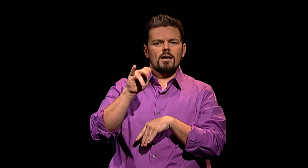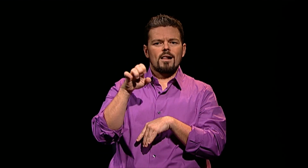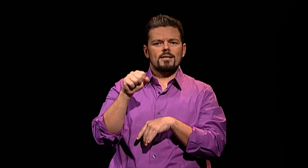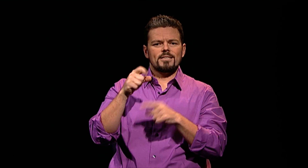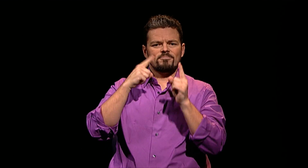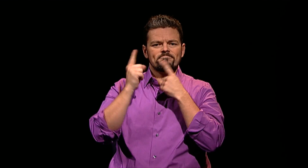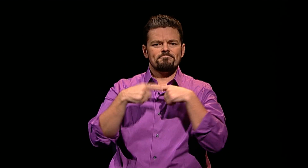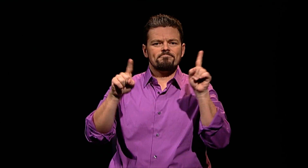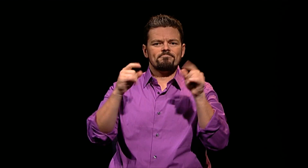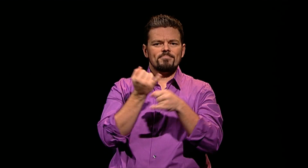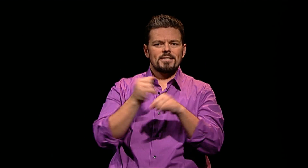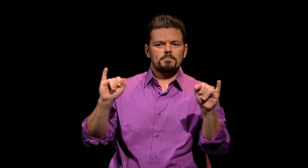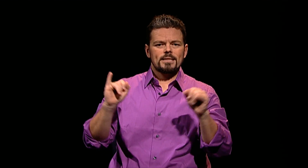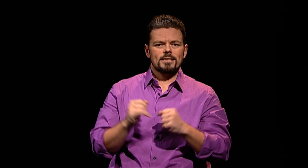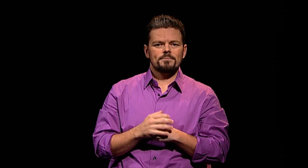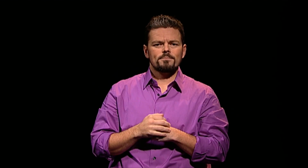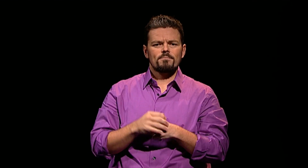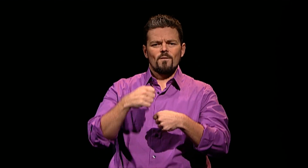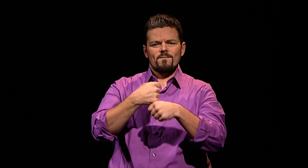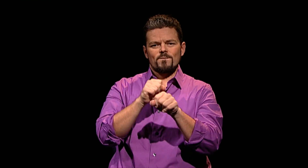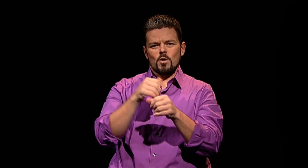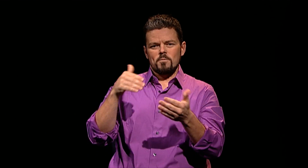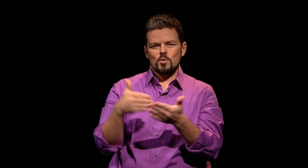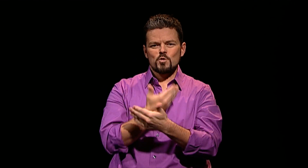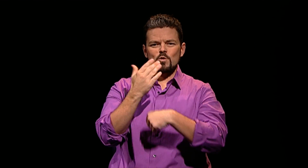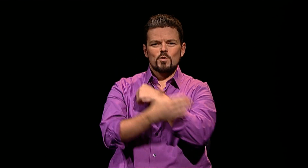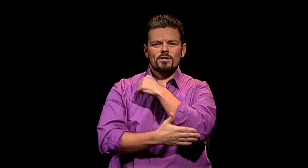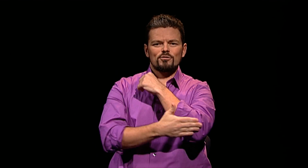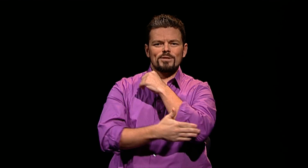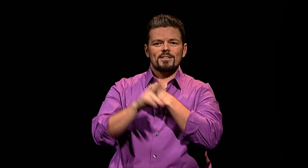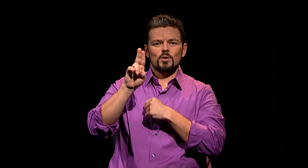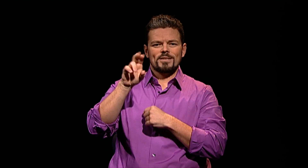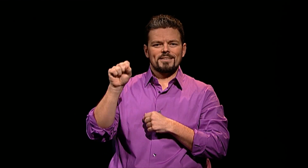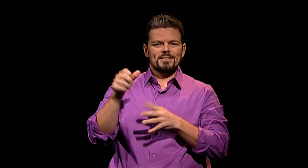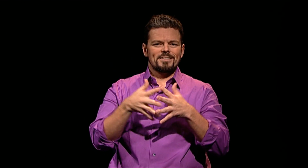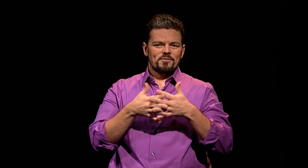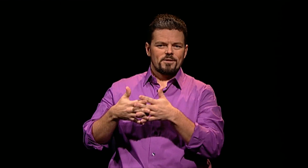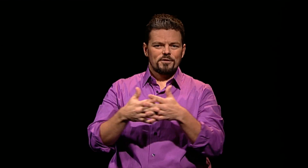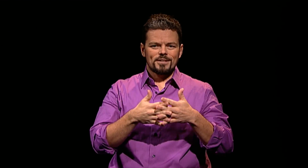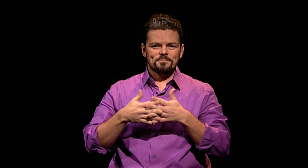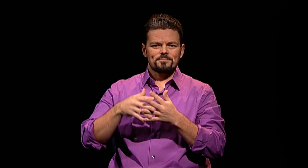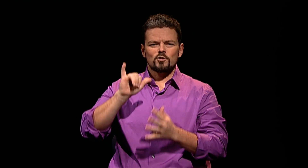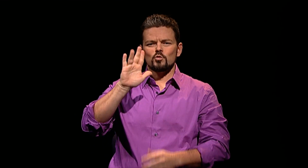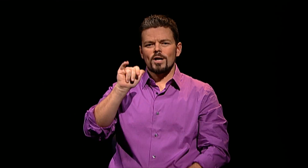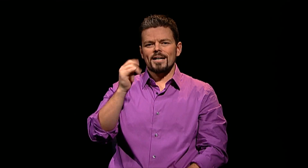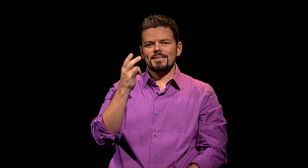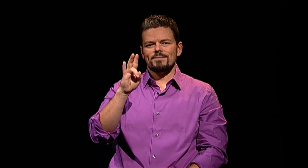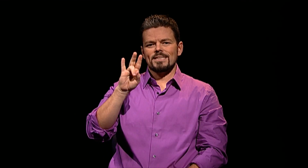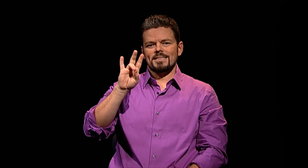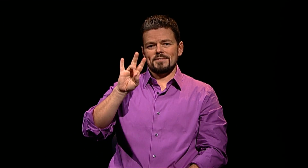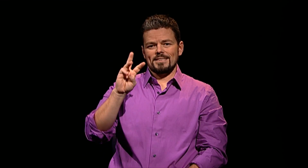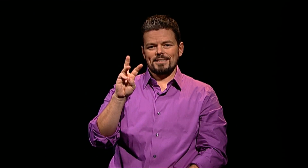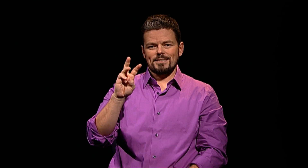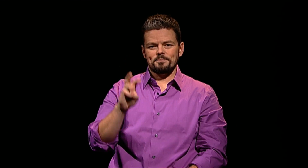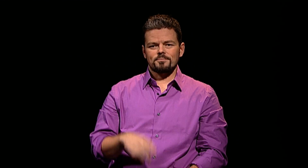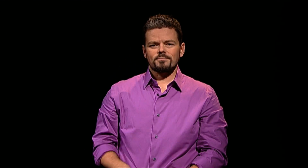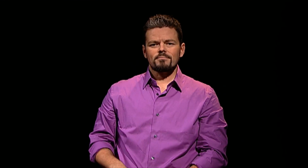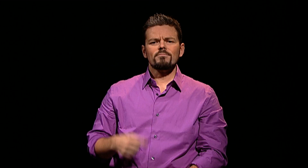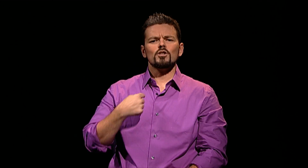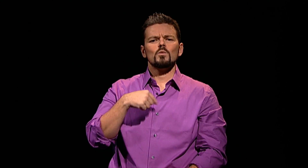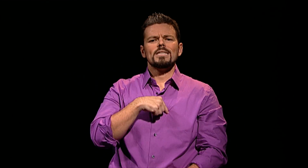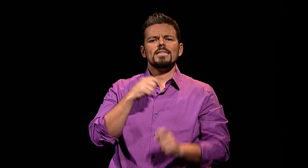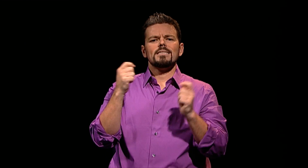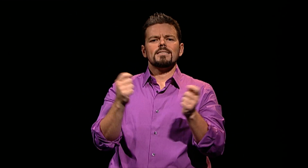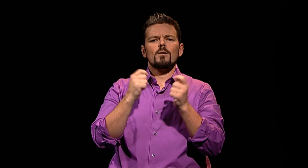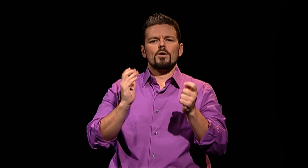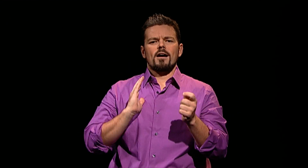chance of avoiding war ended when the colonies declared independence in July 1776 and formed a new